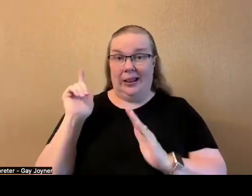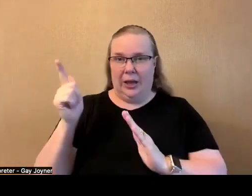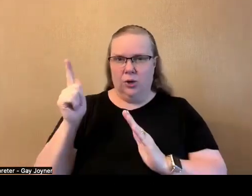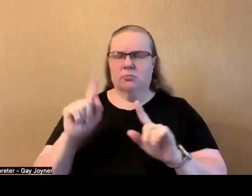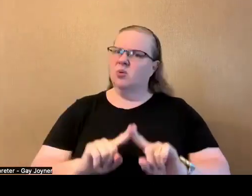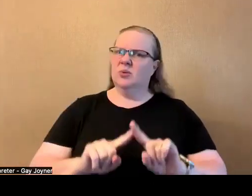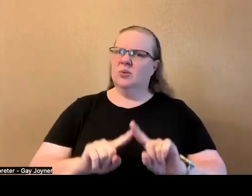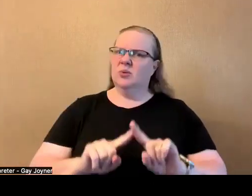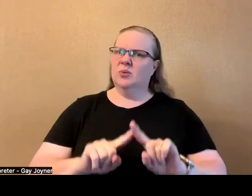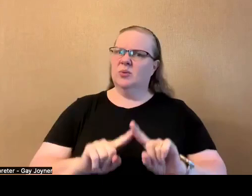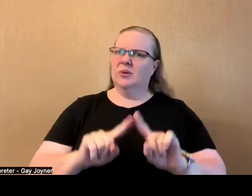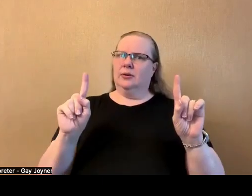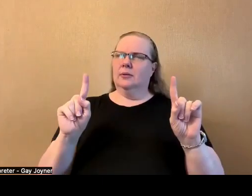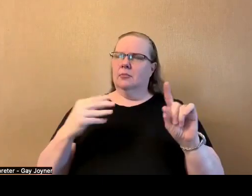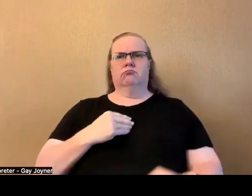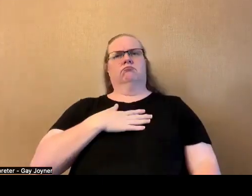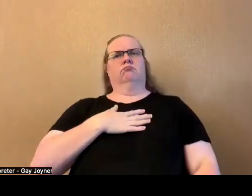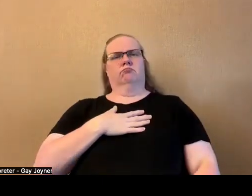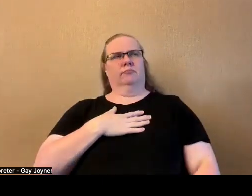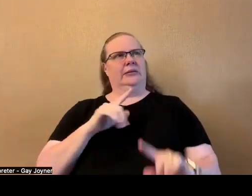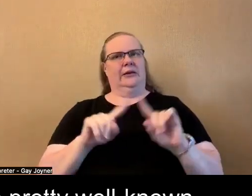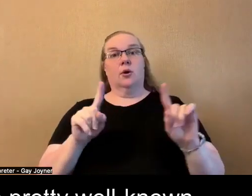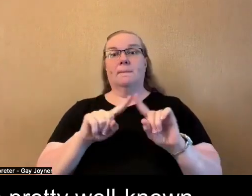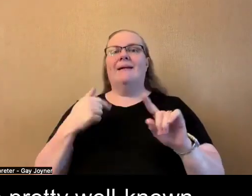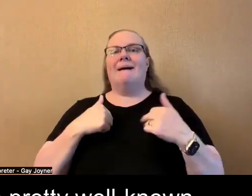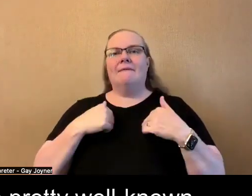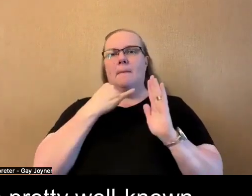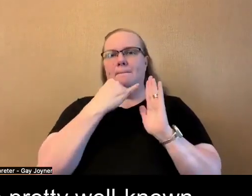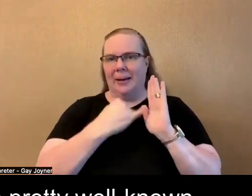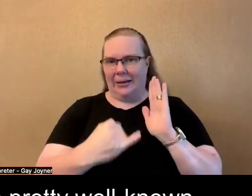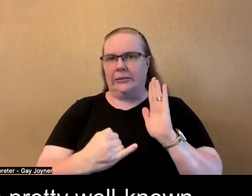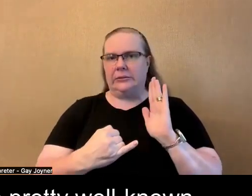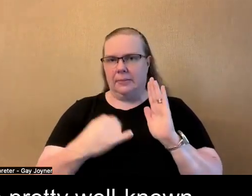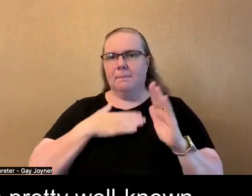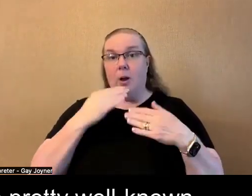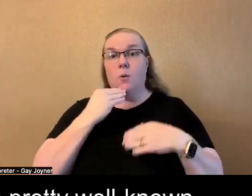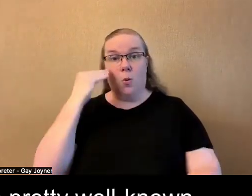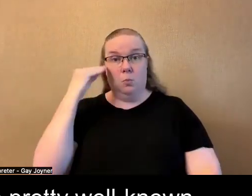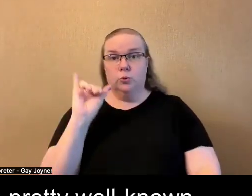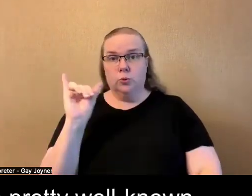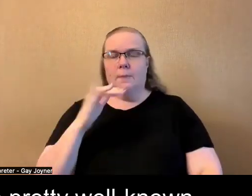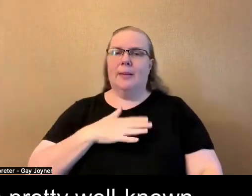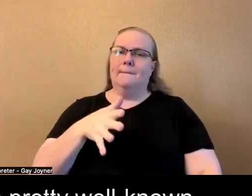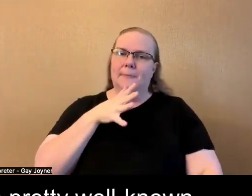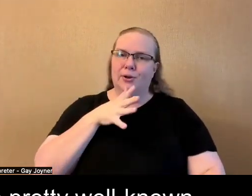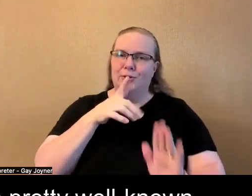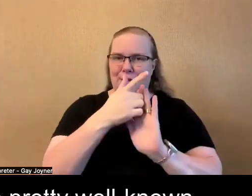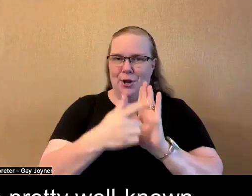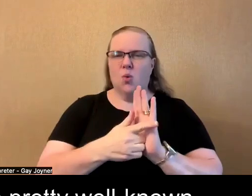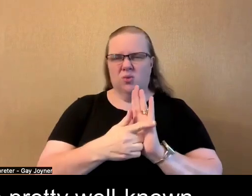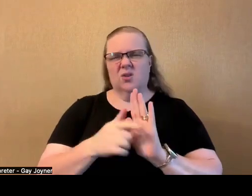different. It'll ring differently to me. And I have paintings in my house. Uh, my mother-in-law was a pretty